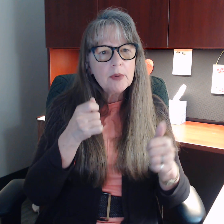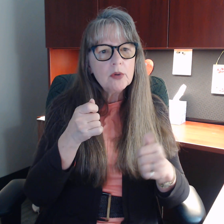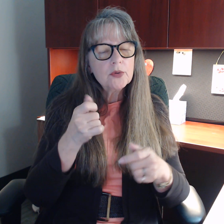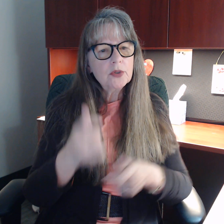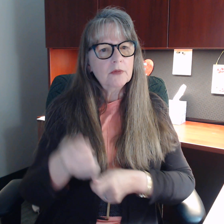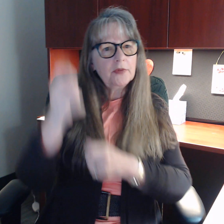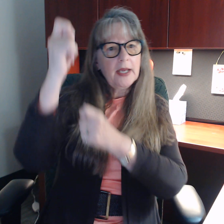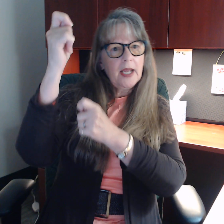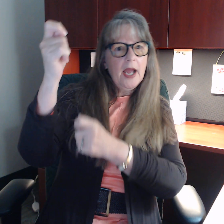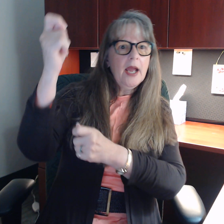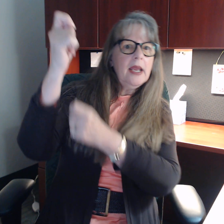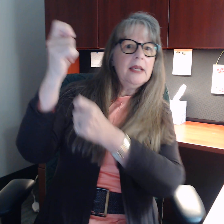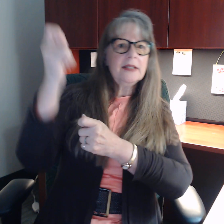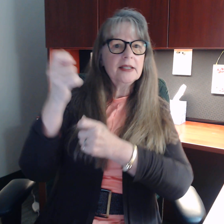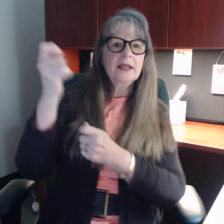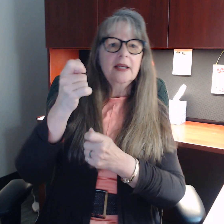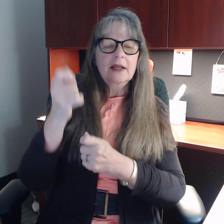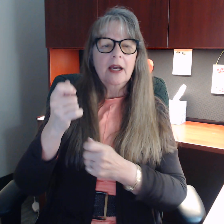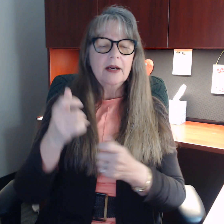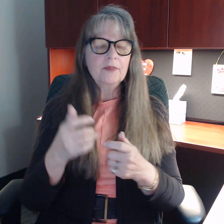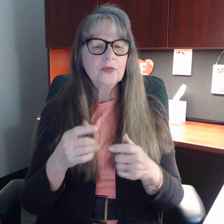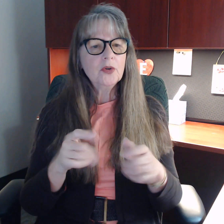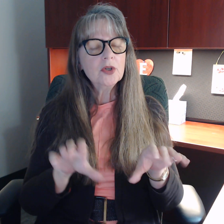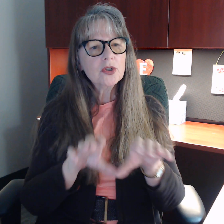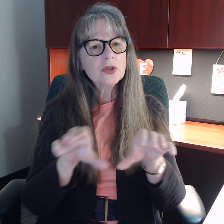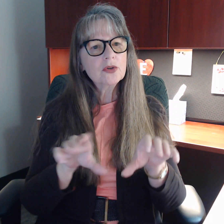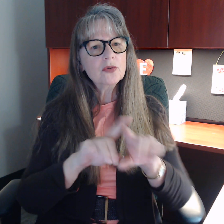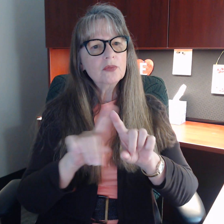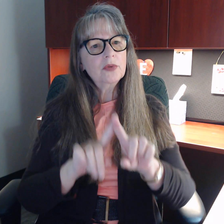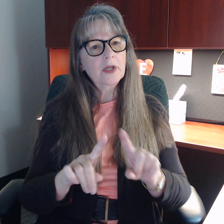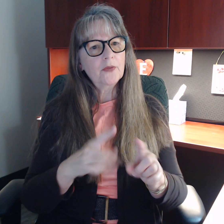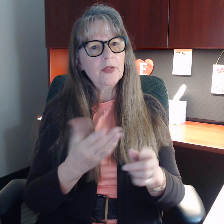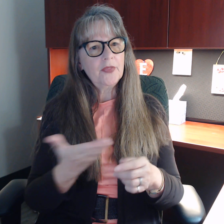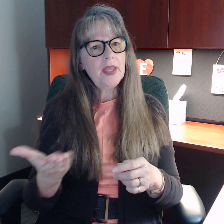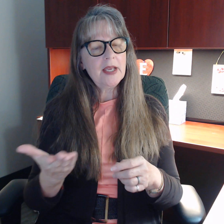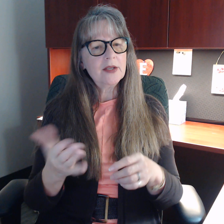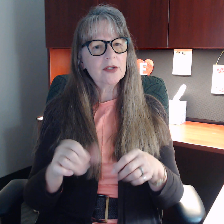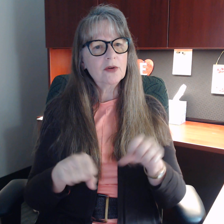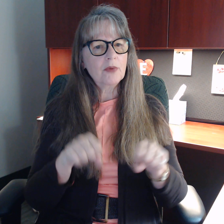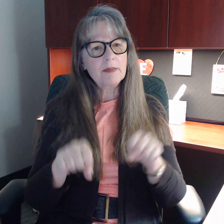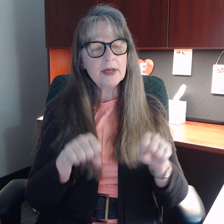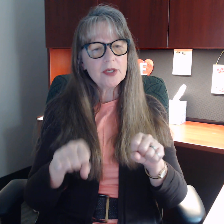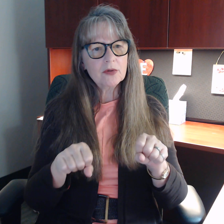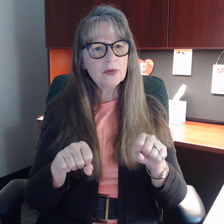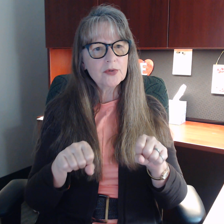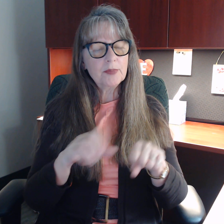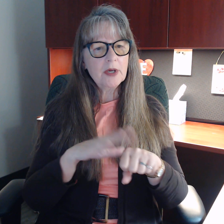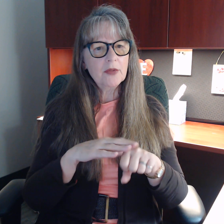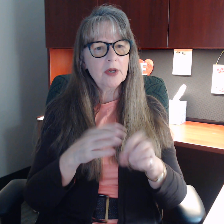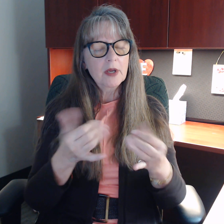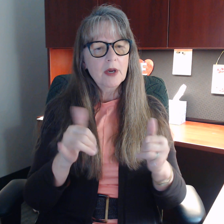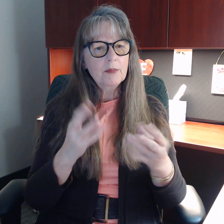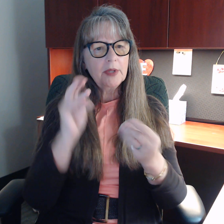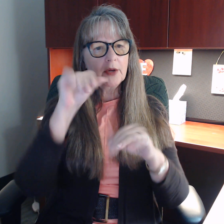you can fly a kite, you can just do different things, ride bicycles, be on the